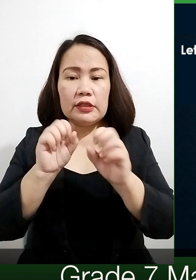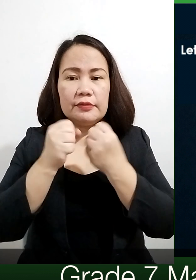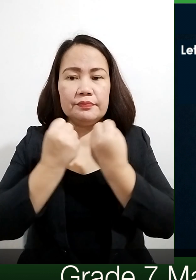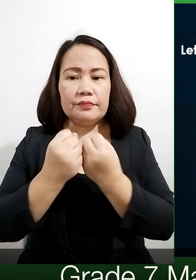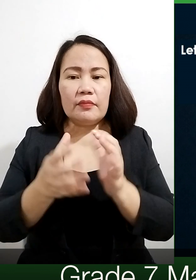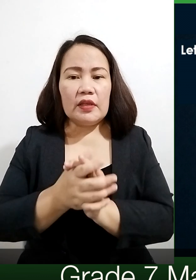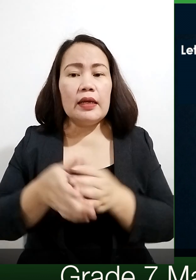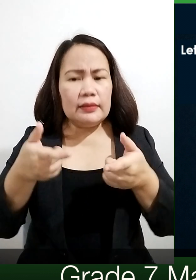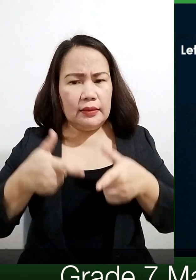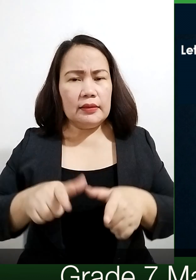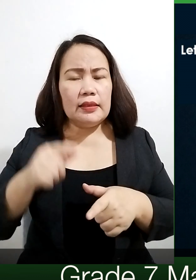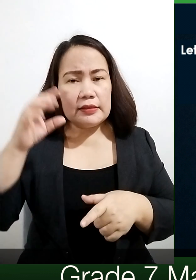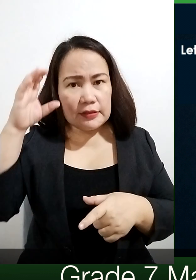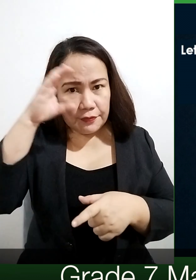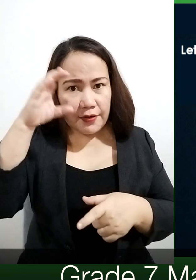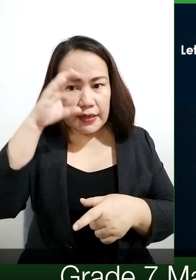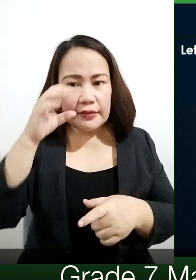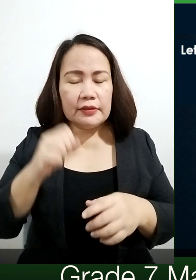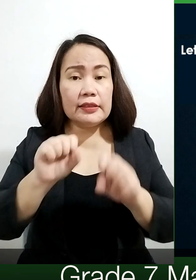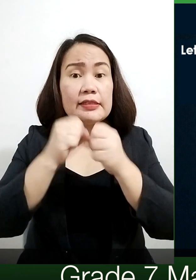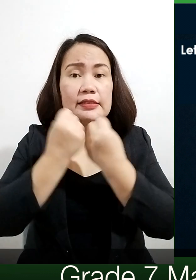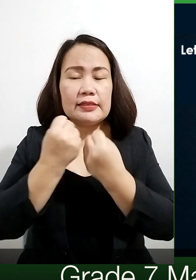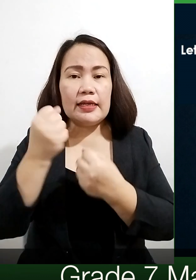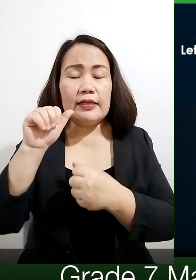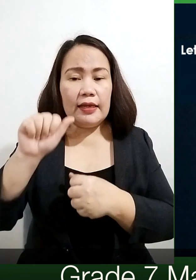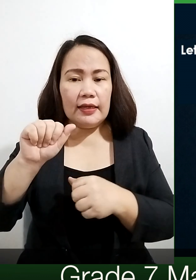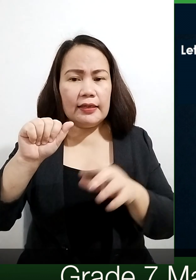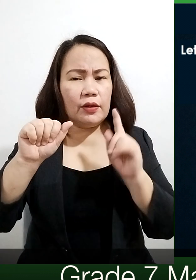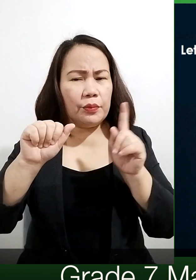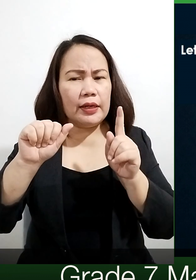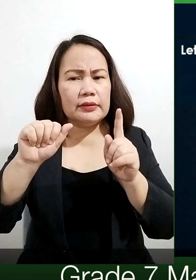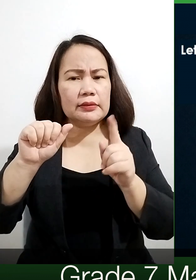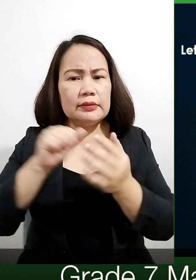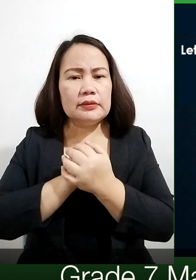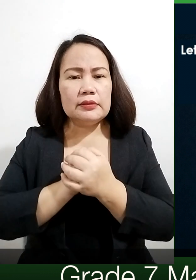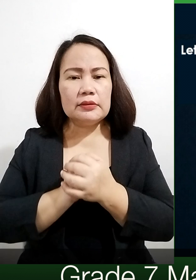find first the elements of set A. So,